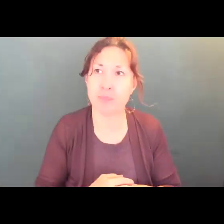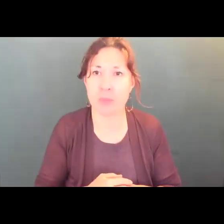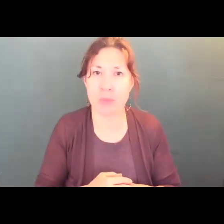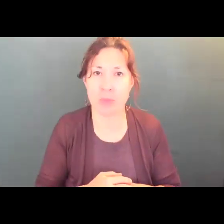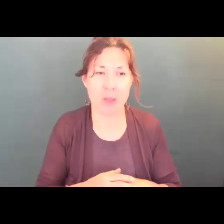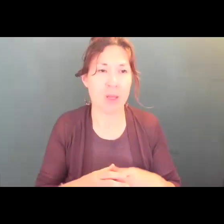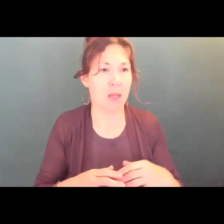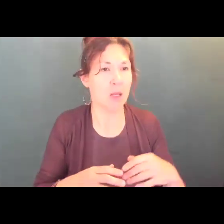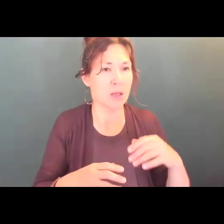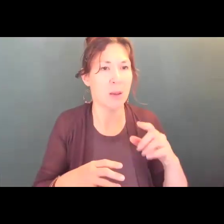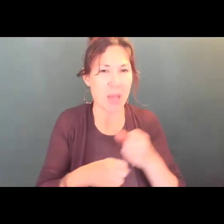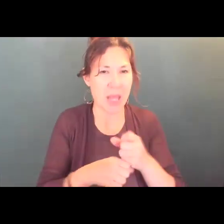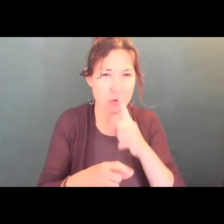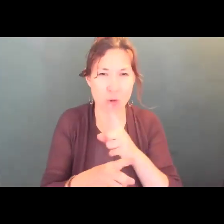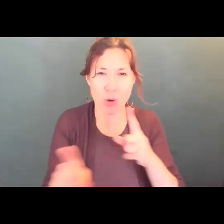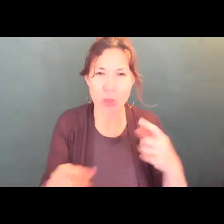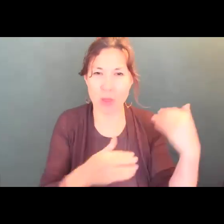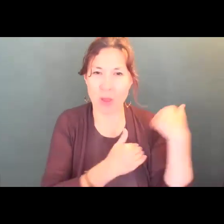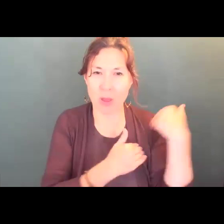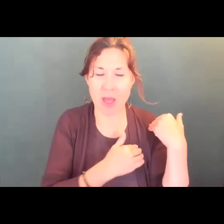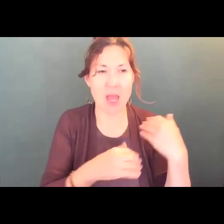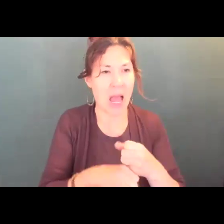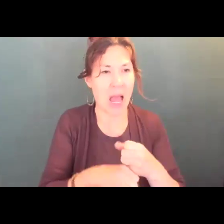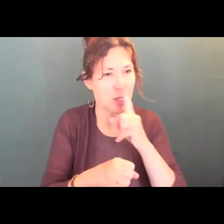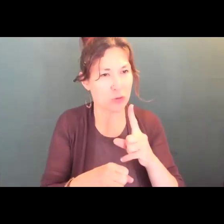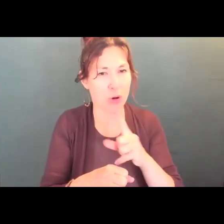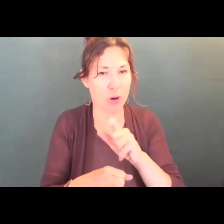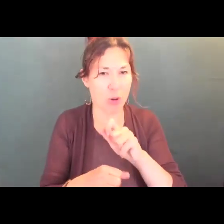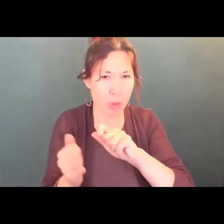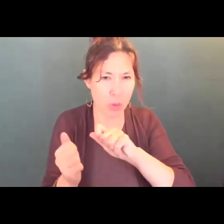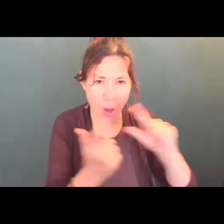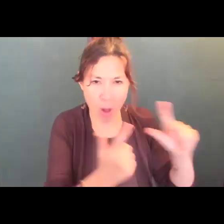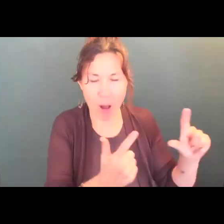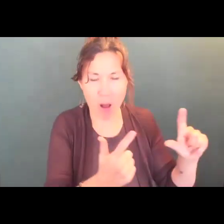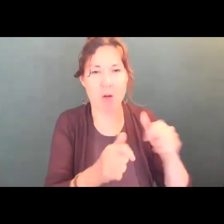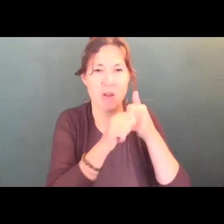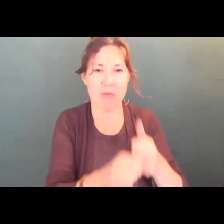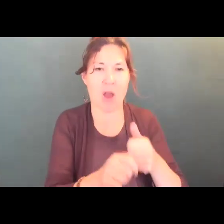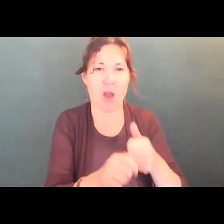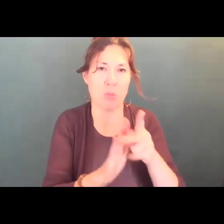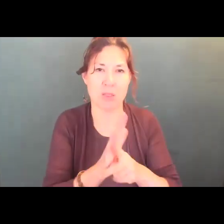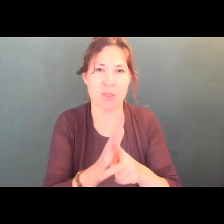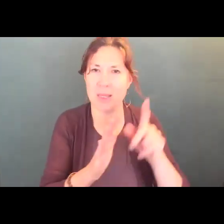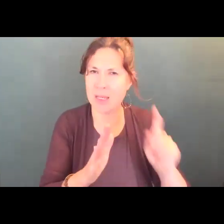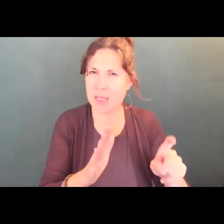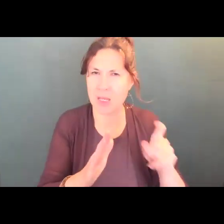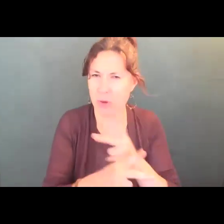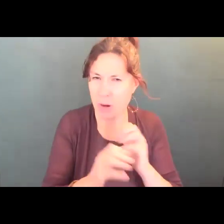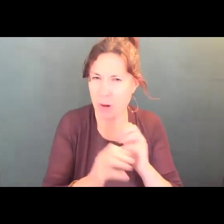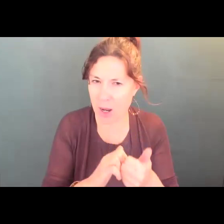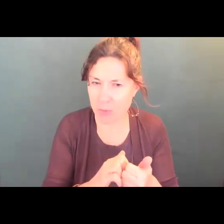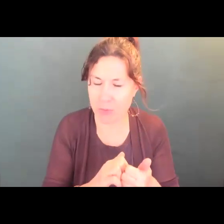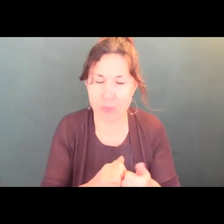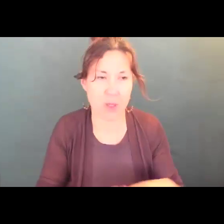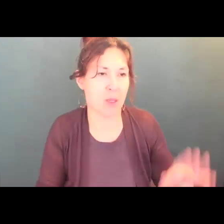accountability part. So how are we holding all stakeholders accountable to adhere to the policy across the board? BPS